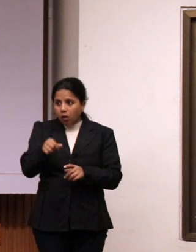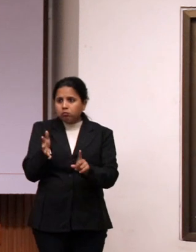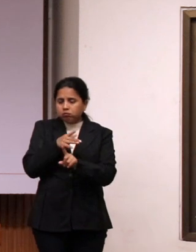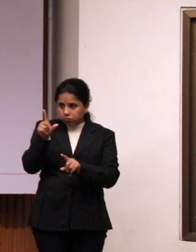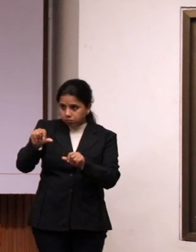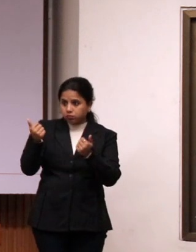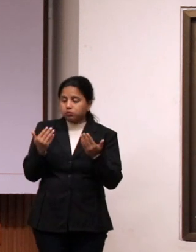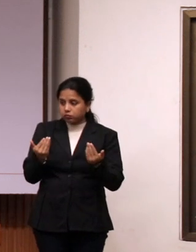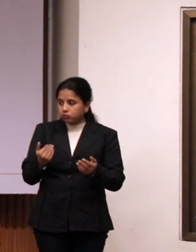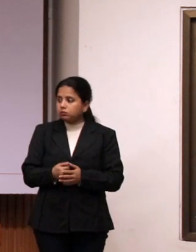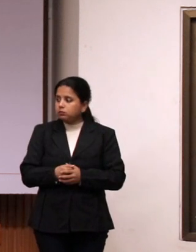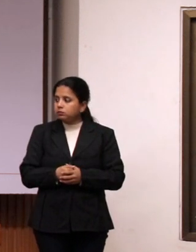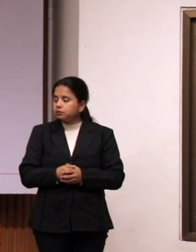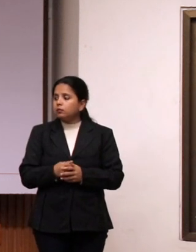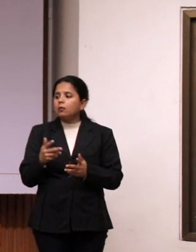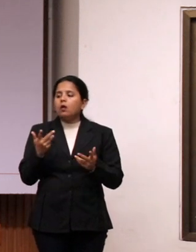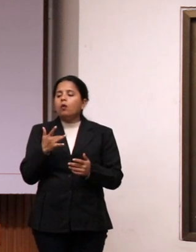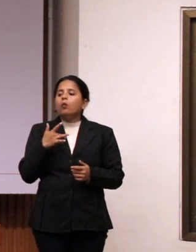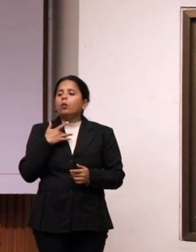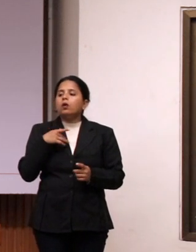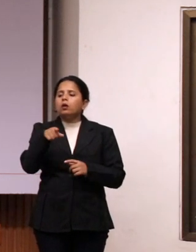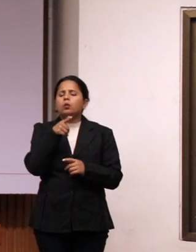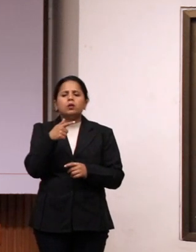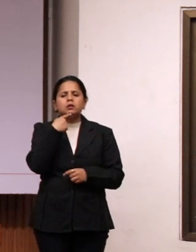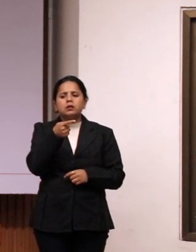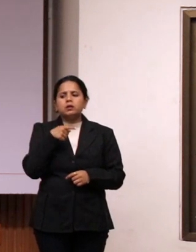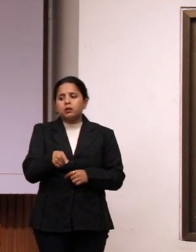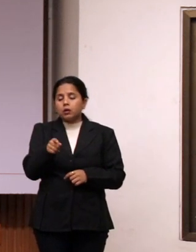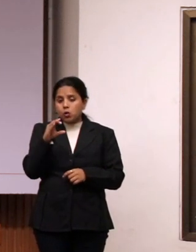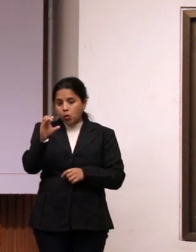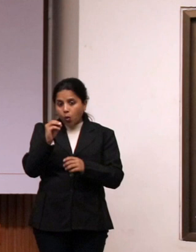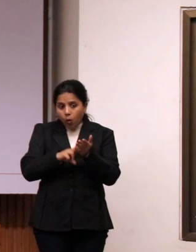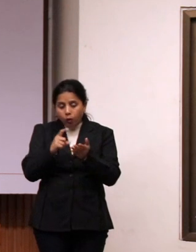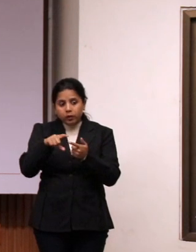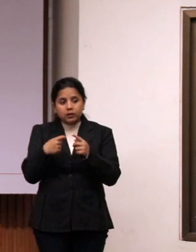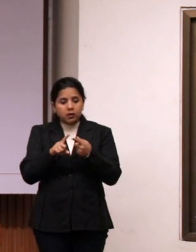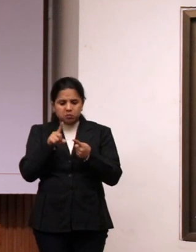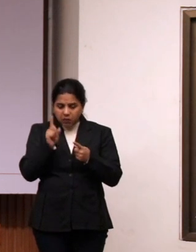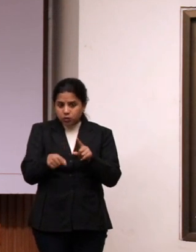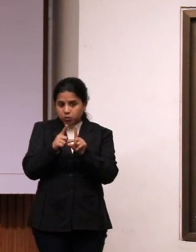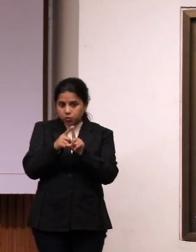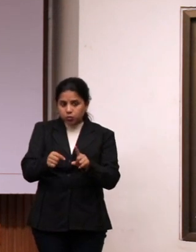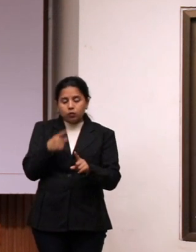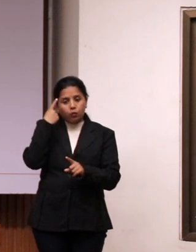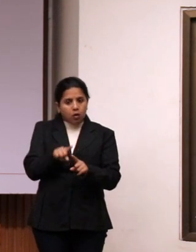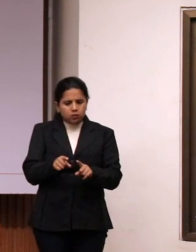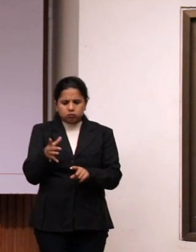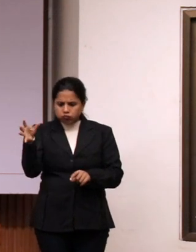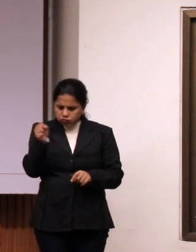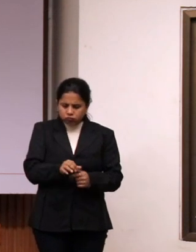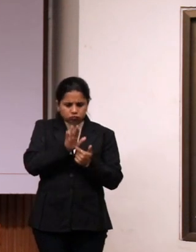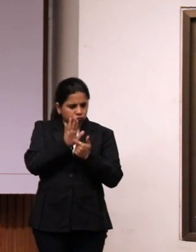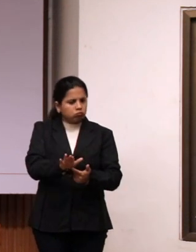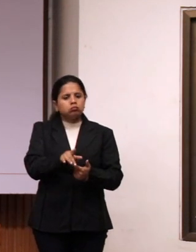that how much, what you call, concrete needs to be brought on pedestrian place or